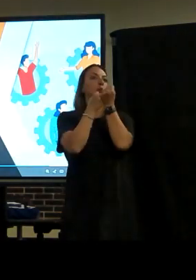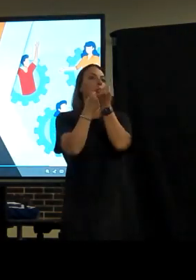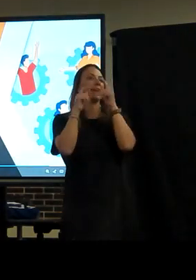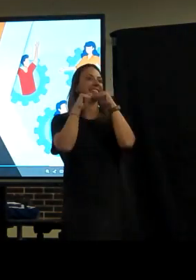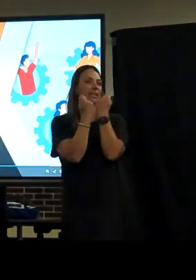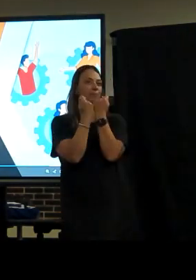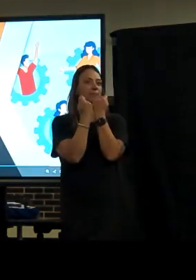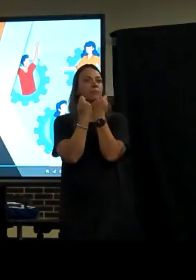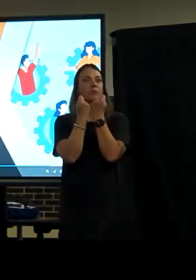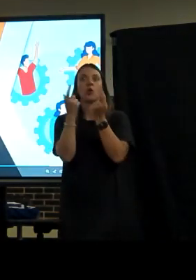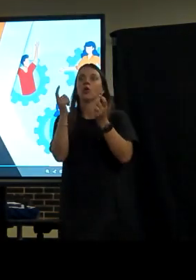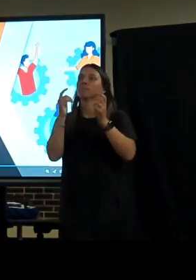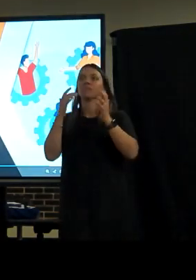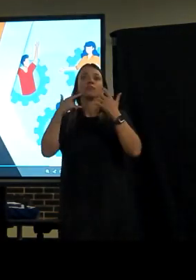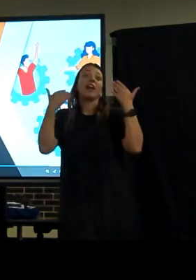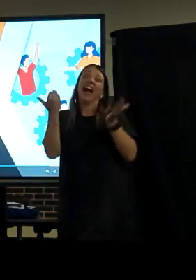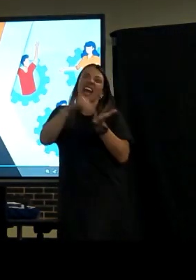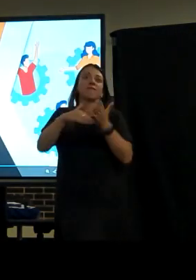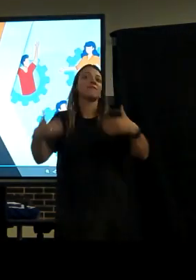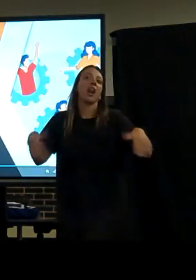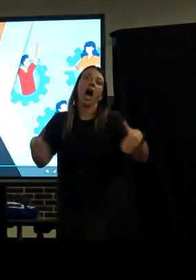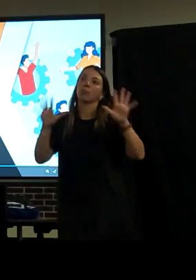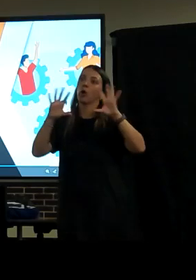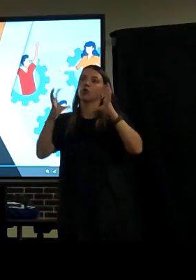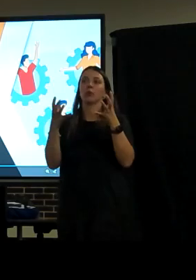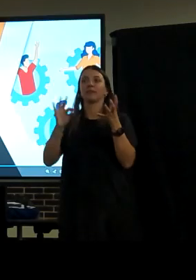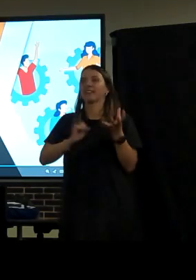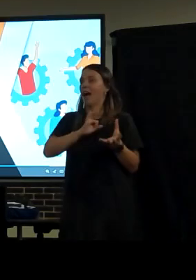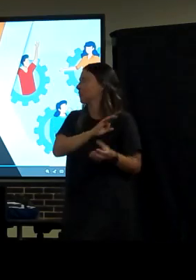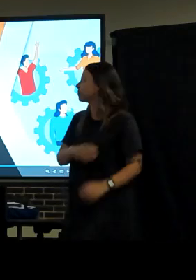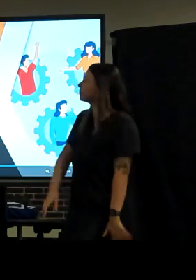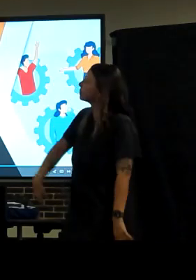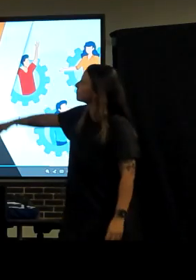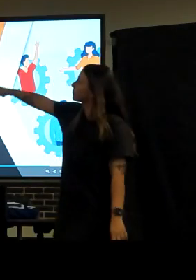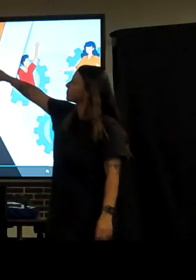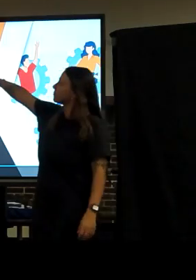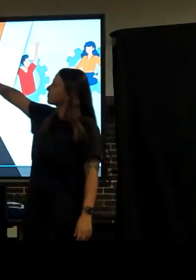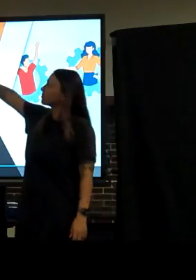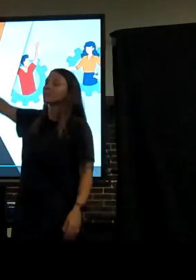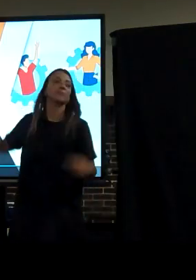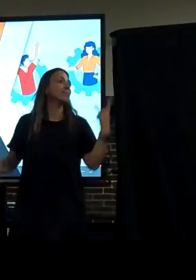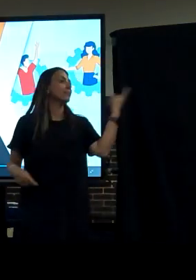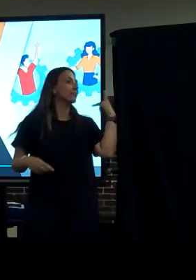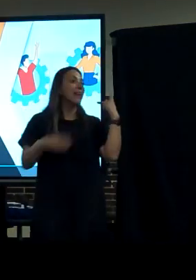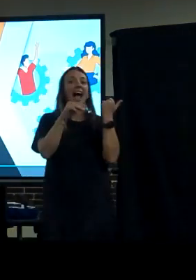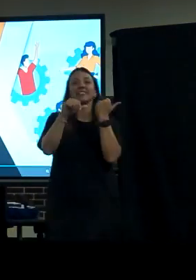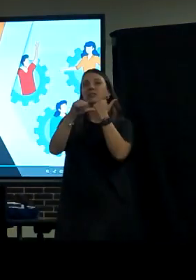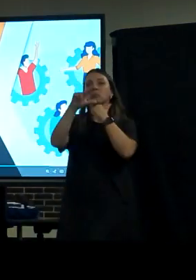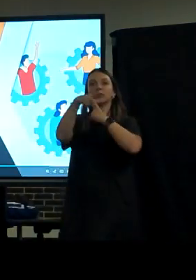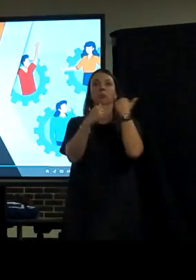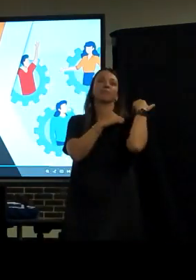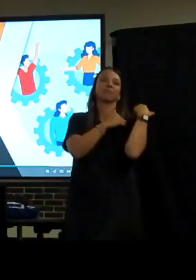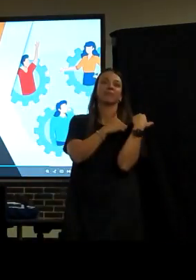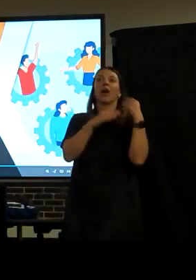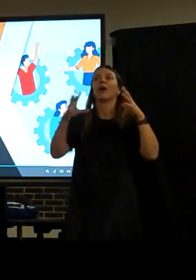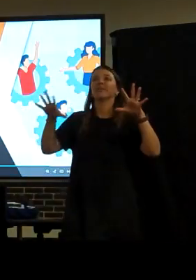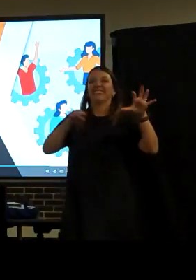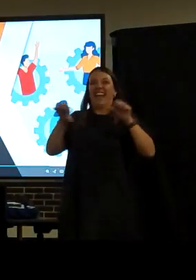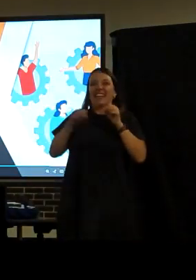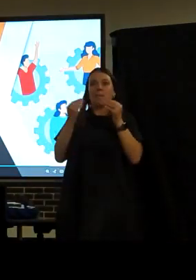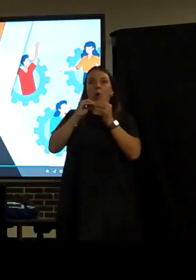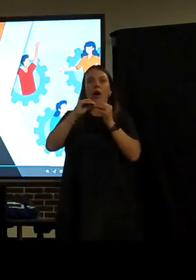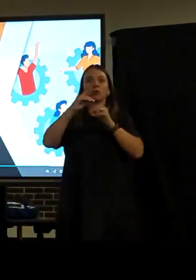superintendent. And these are our support team. Again, we have a phenomenal group of staff. We have